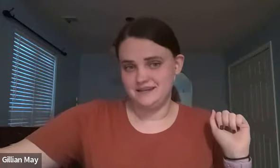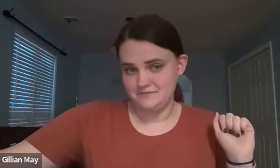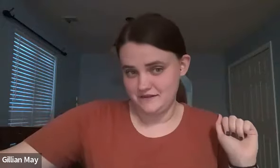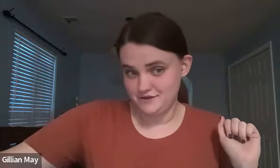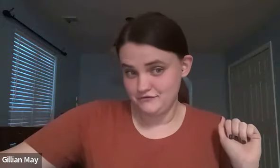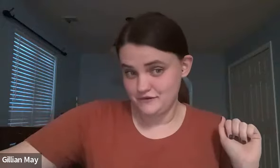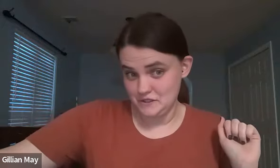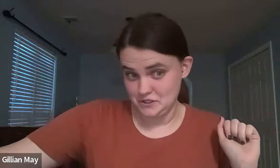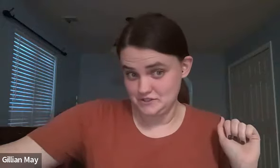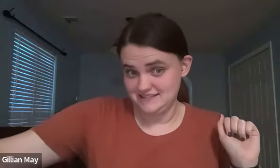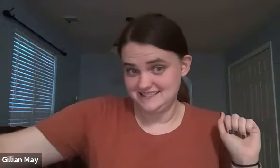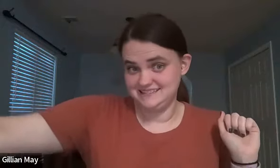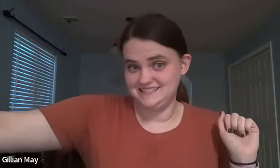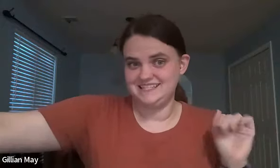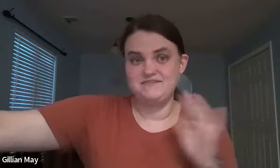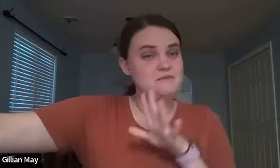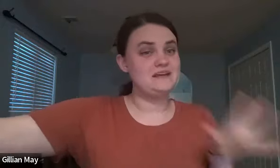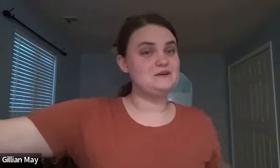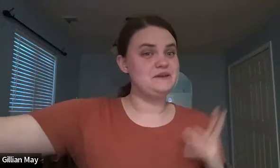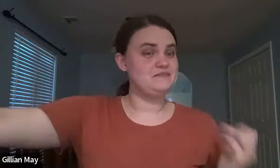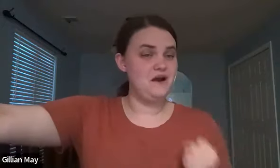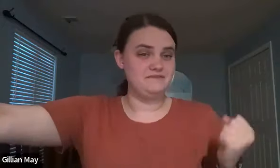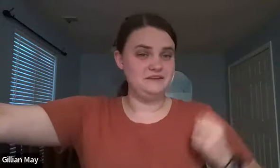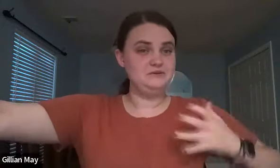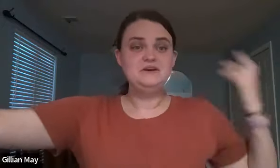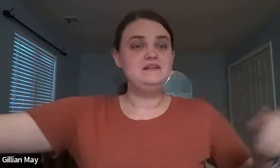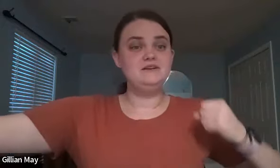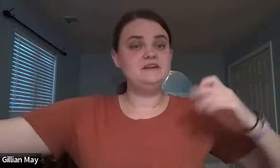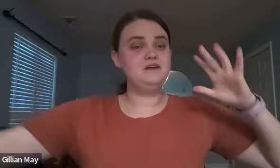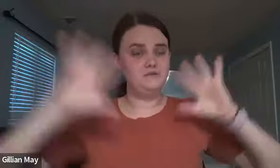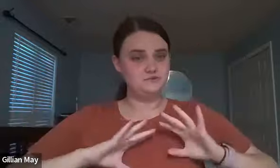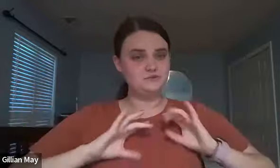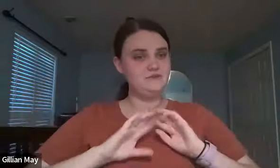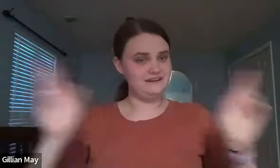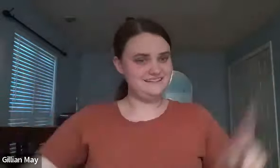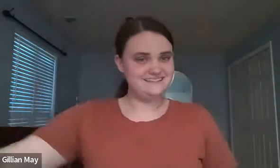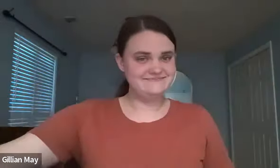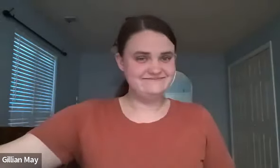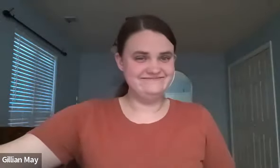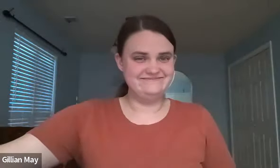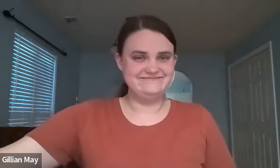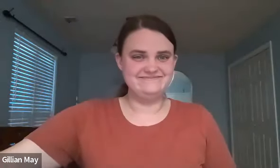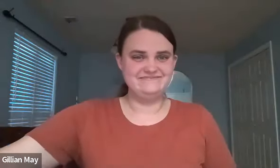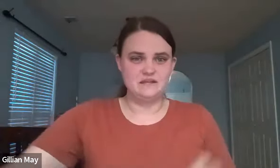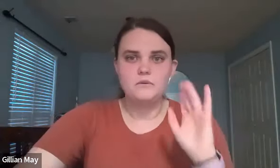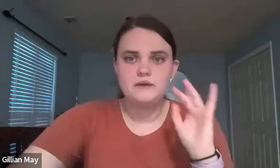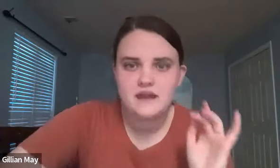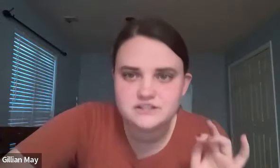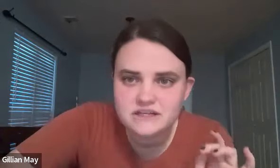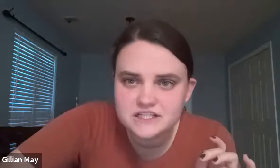I'm gonna have you go first, just to give everybody a little bit of comfortable readiness. Oh wait, I do need to change